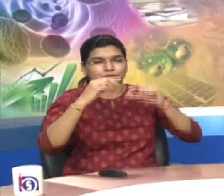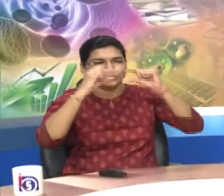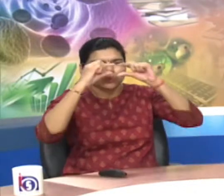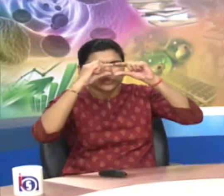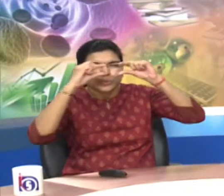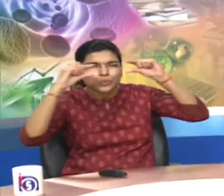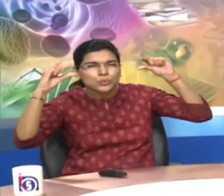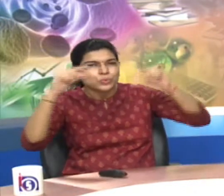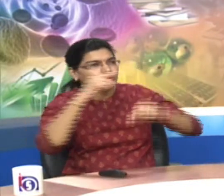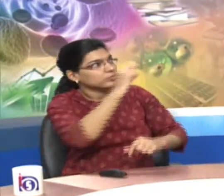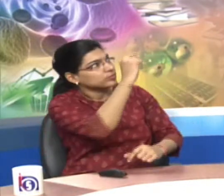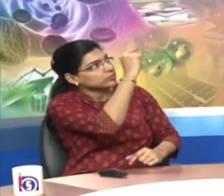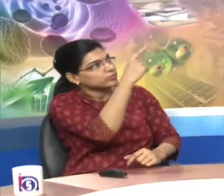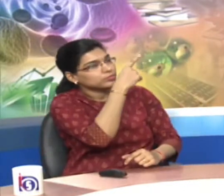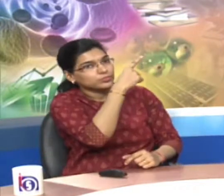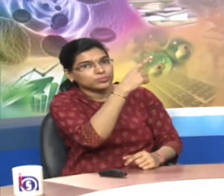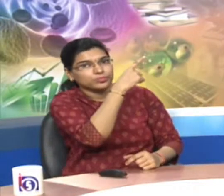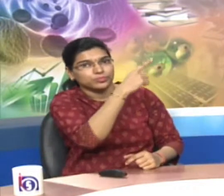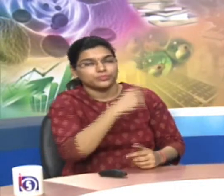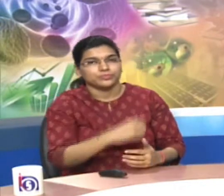Let's now see this picture.